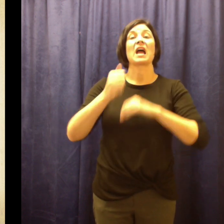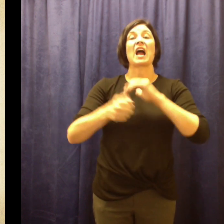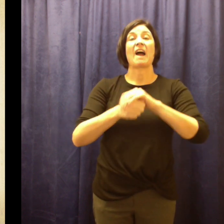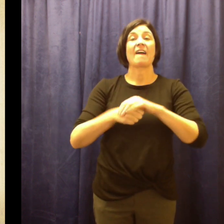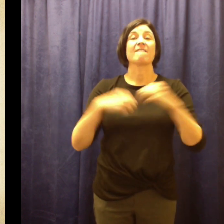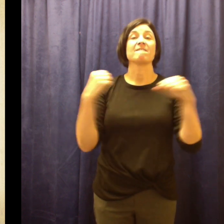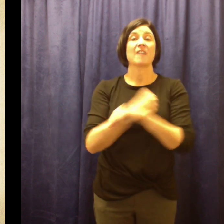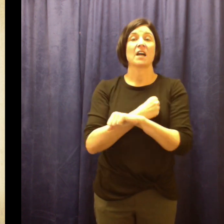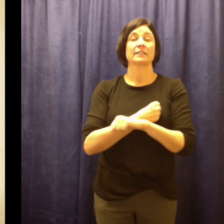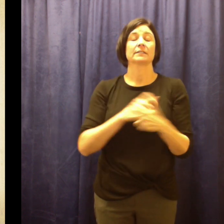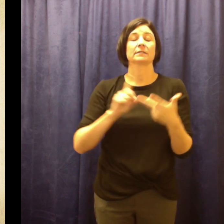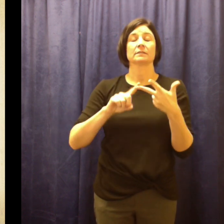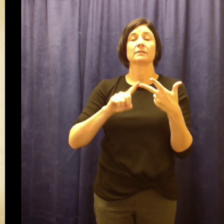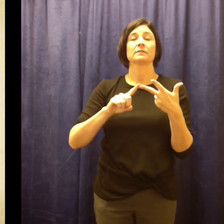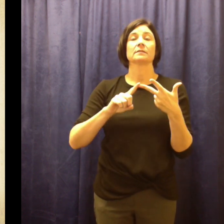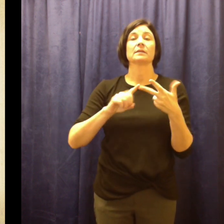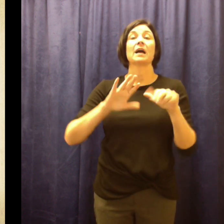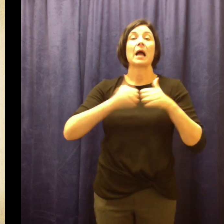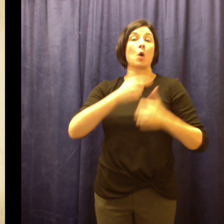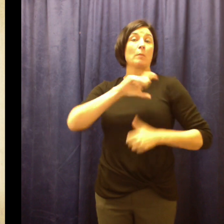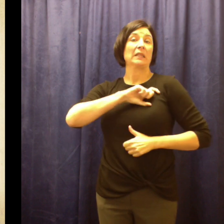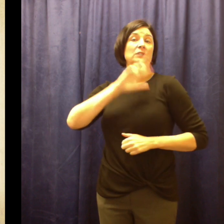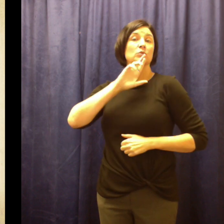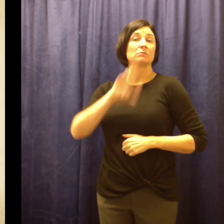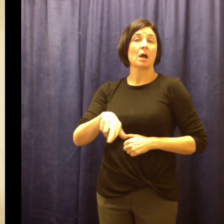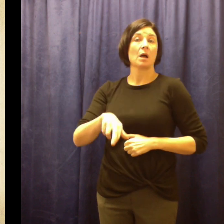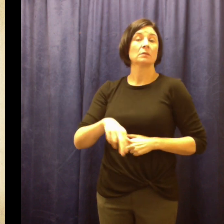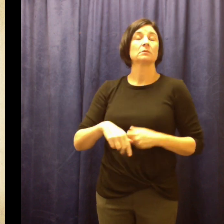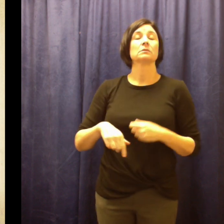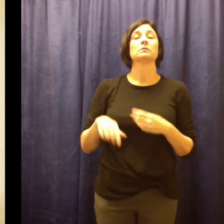Police are responding.